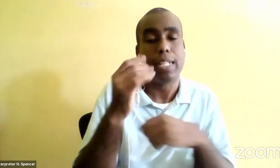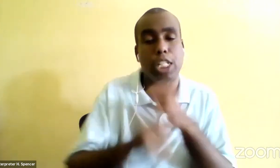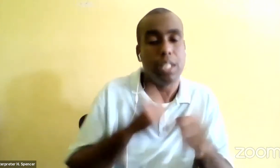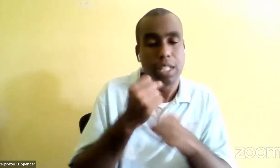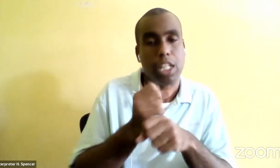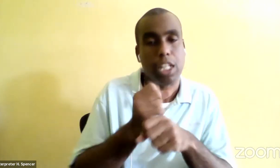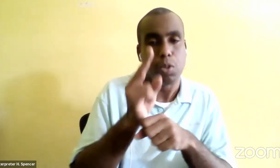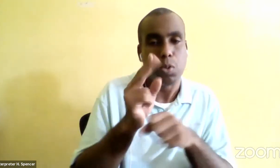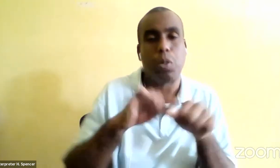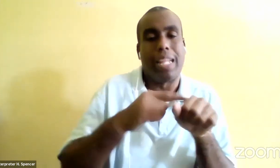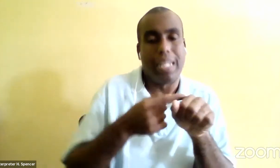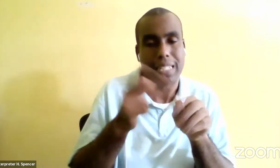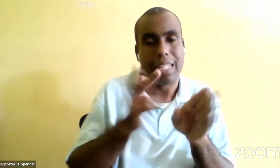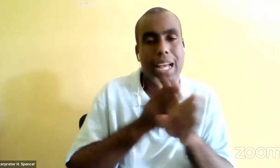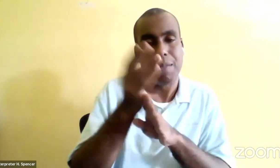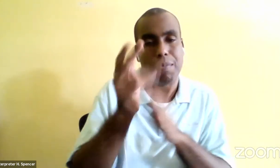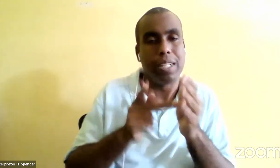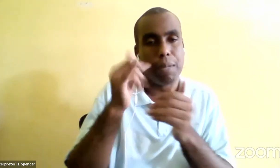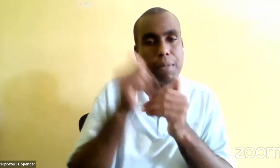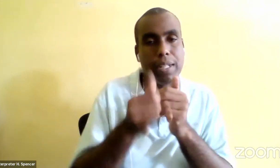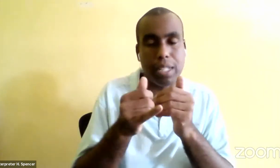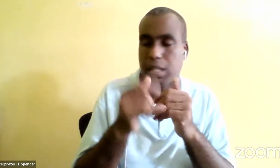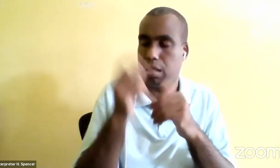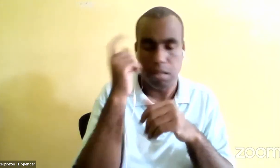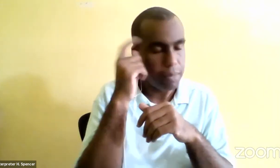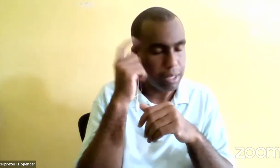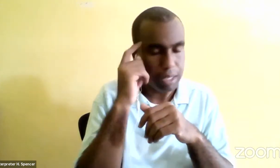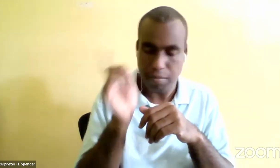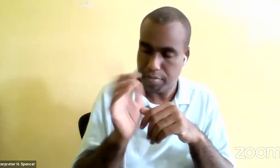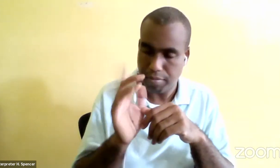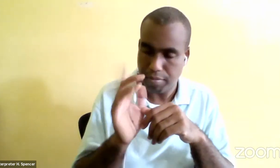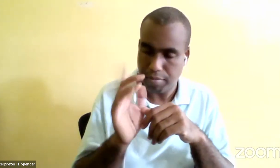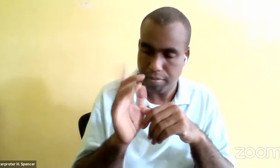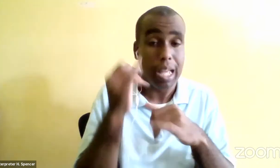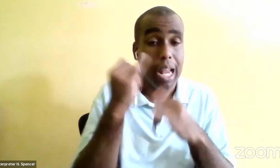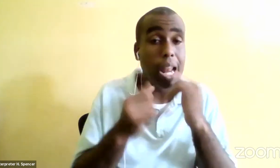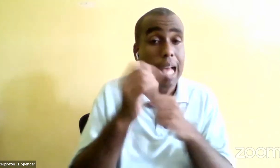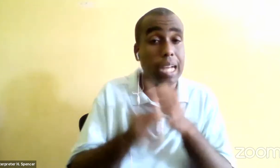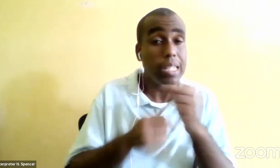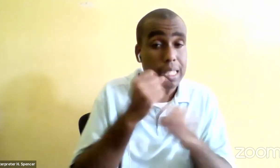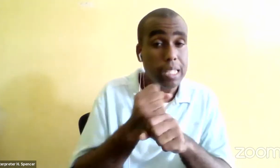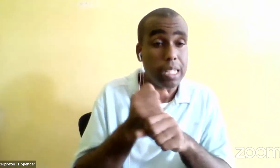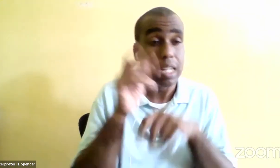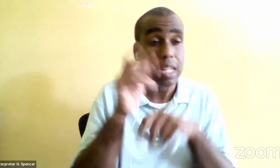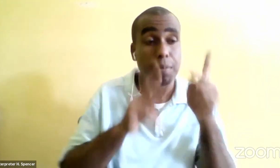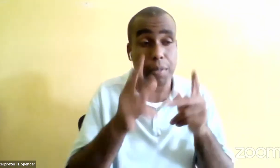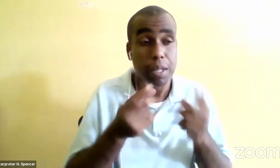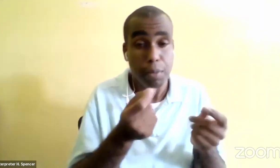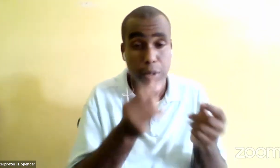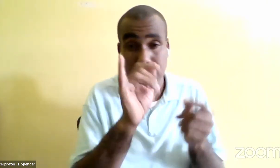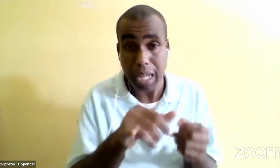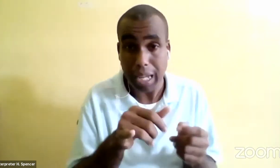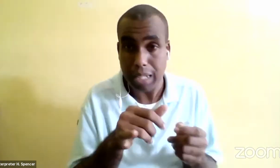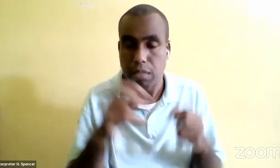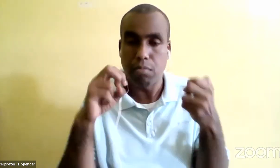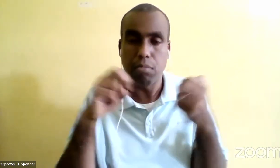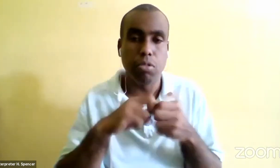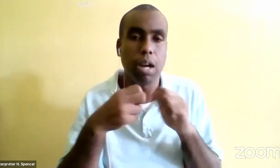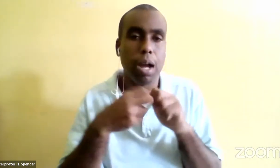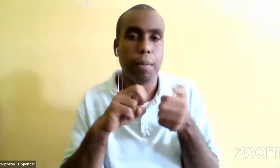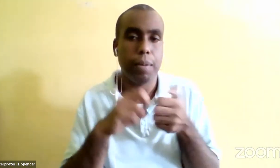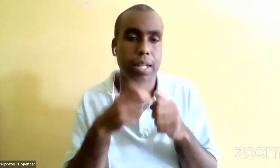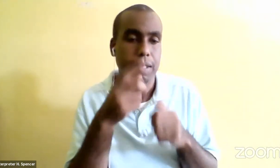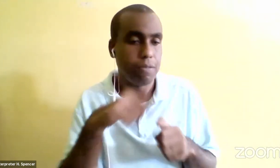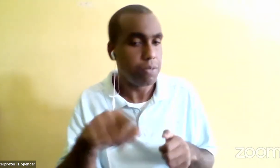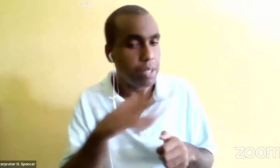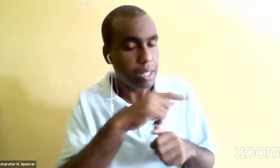good. There are so many problems last year. It's a 2-semester thing, and if you push